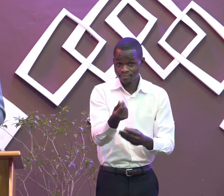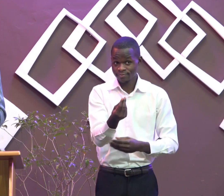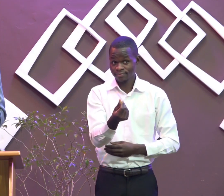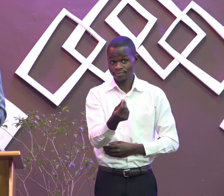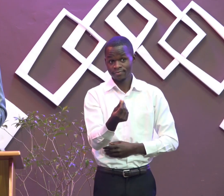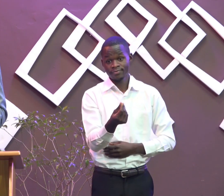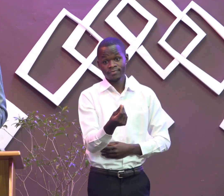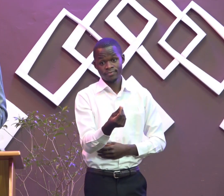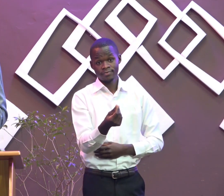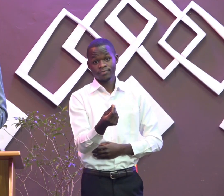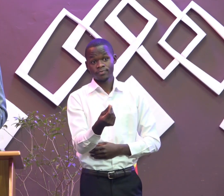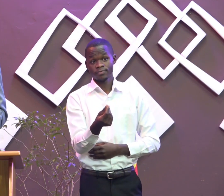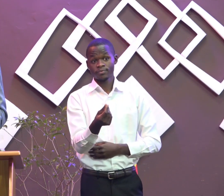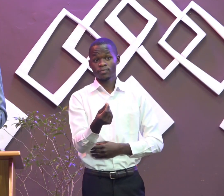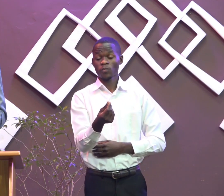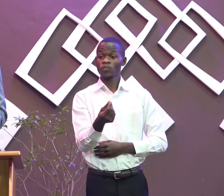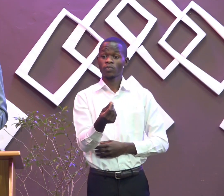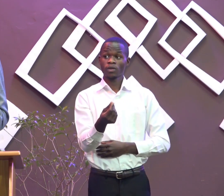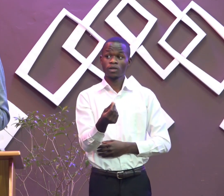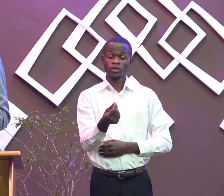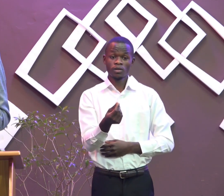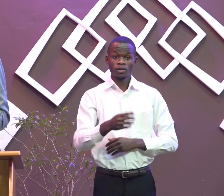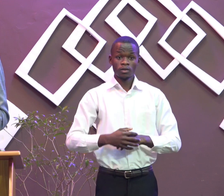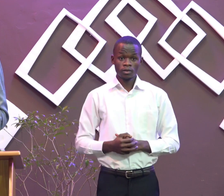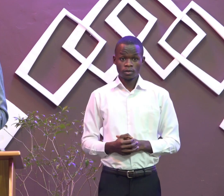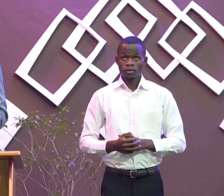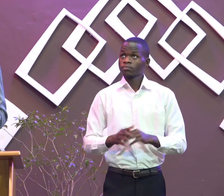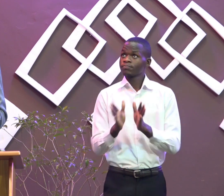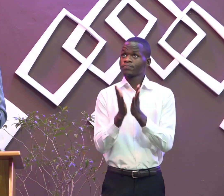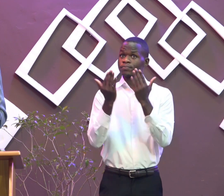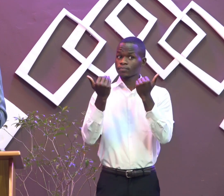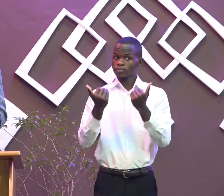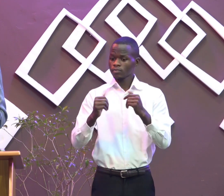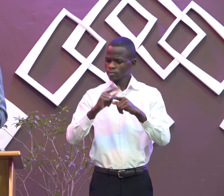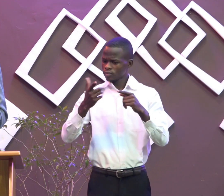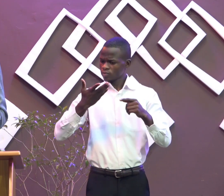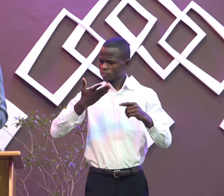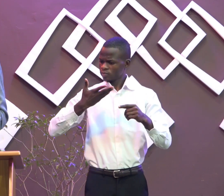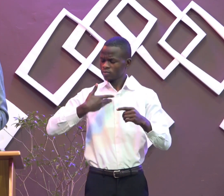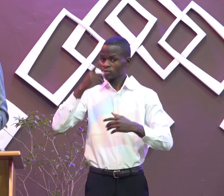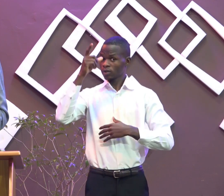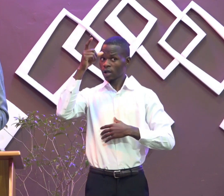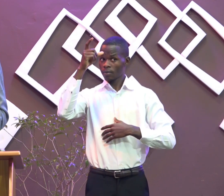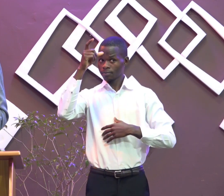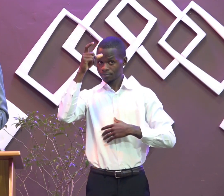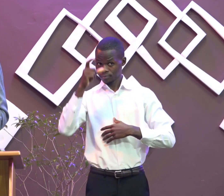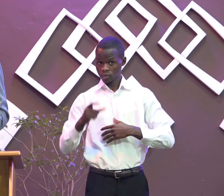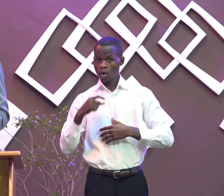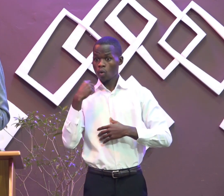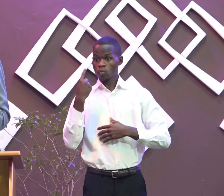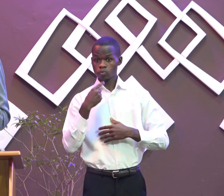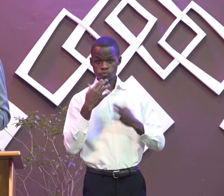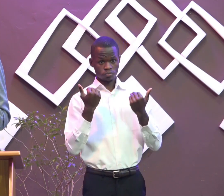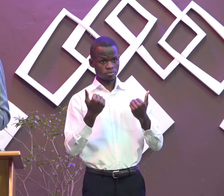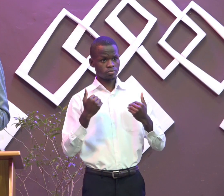yali tubadde n'omuntu eyawummula ndowooza oba awummudde mwaka gwedde abadde mukadde Semuju.